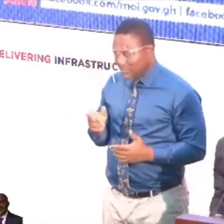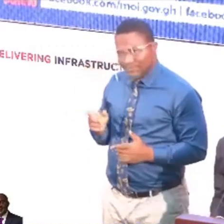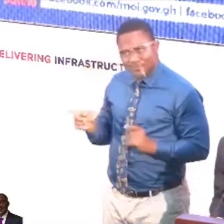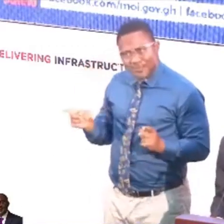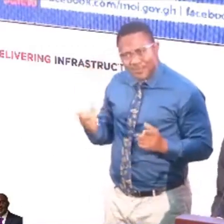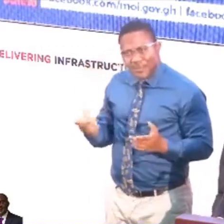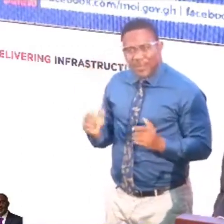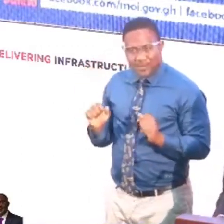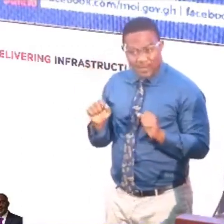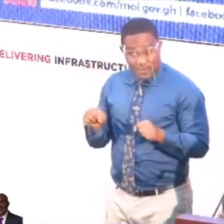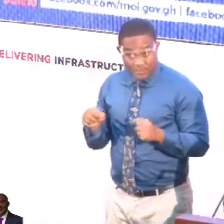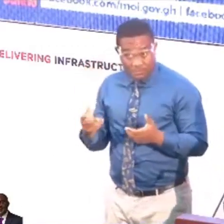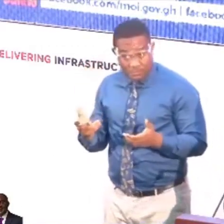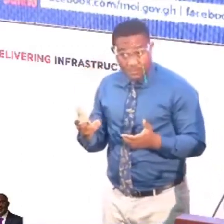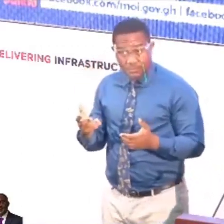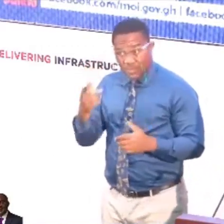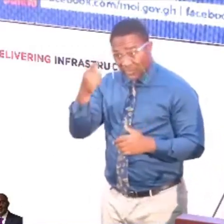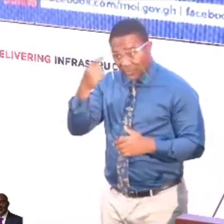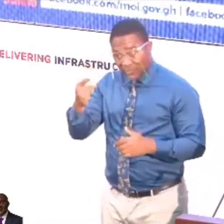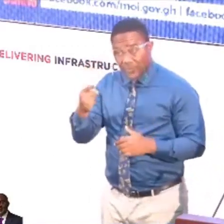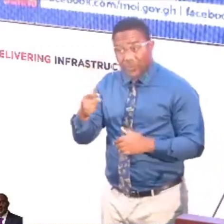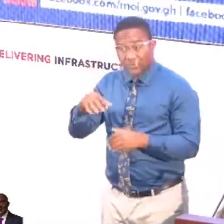rod for the election.